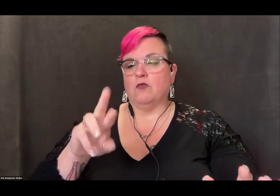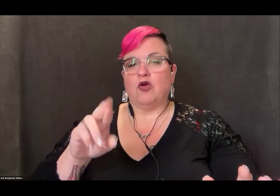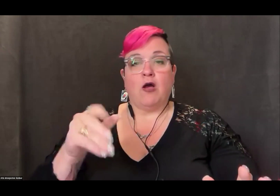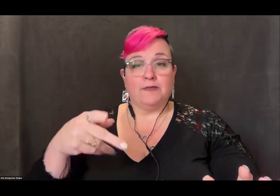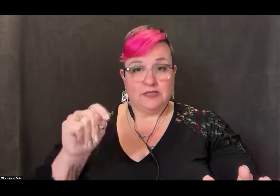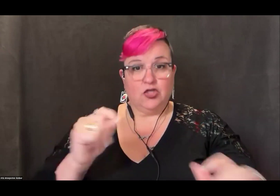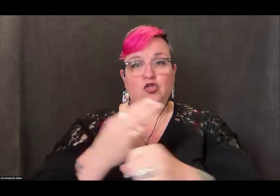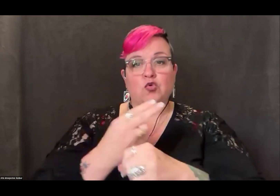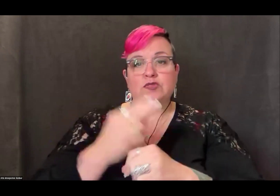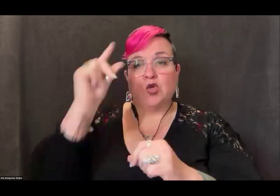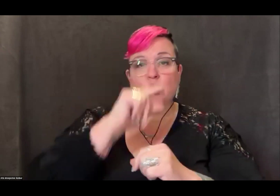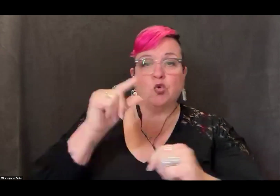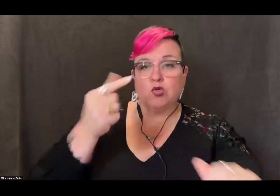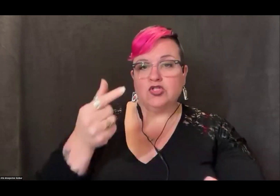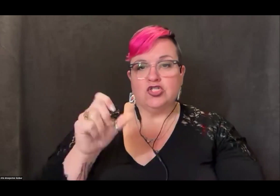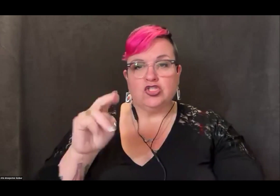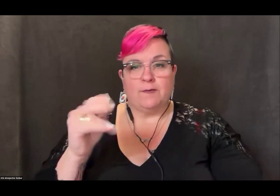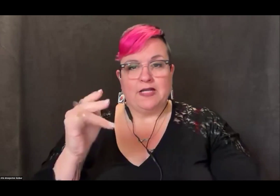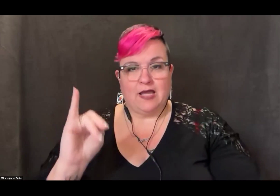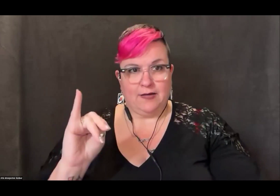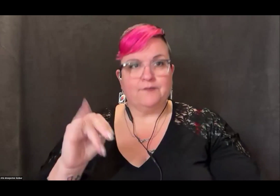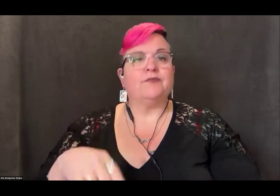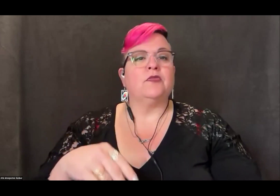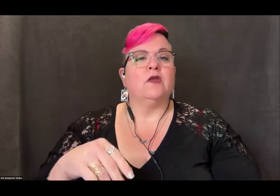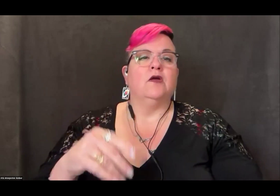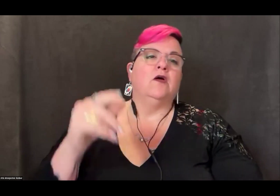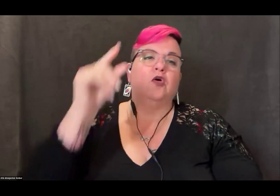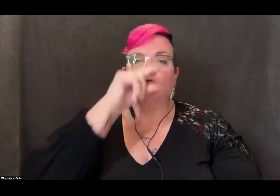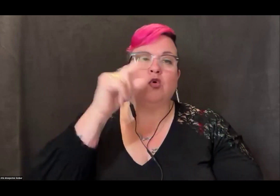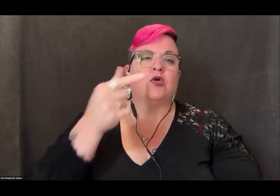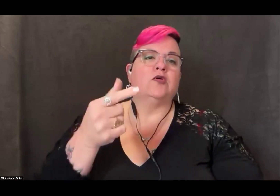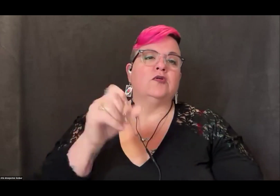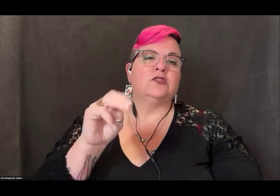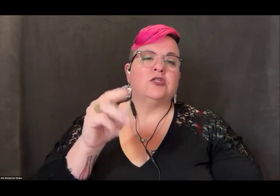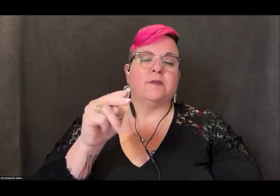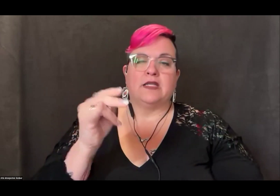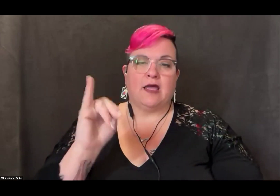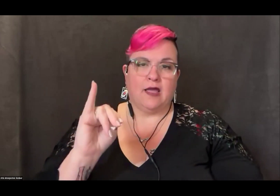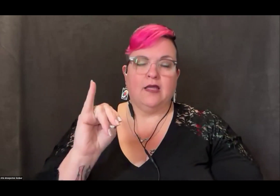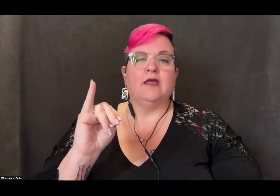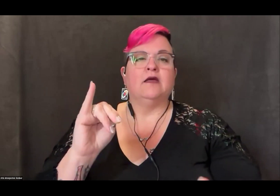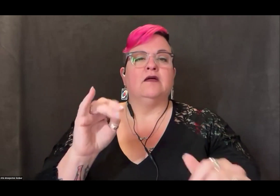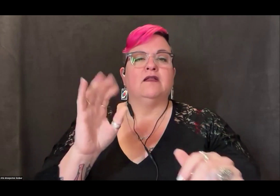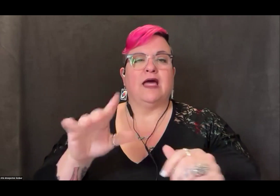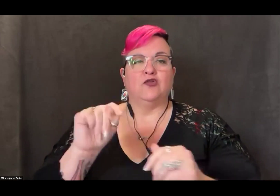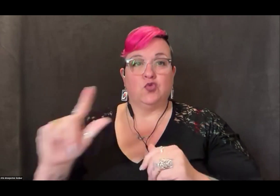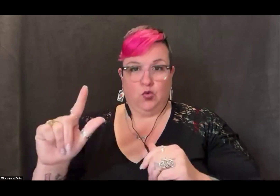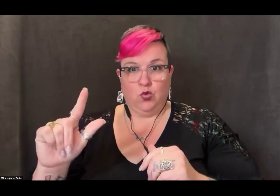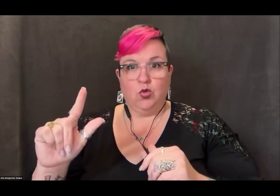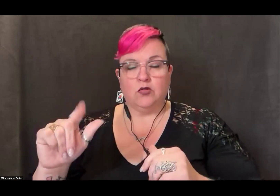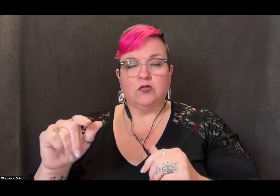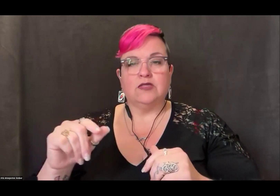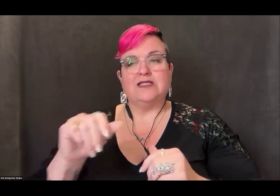using Google Gemini. And Google Gemini, or just Google AI tools in general, are